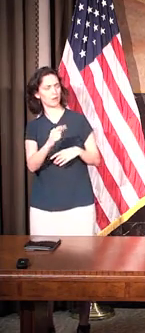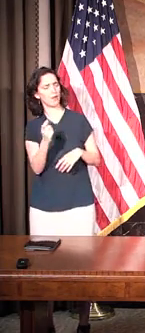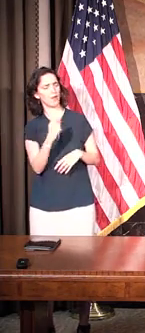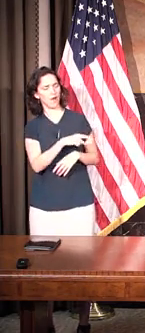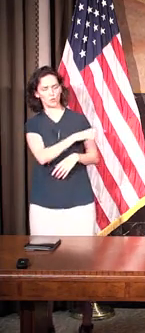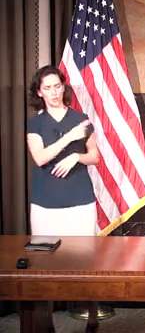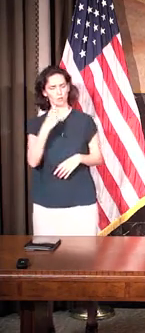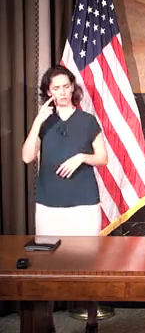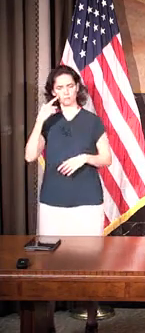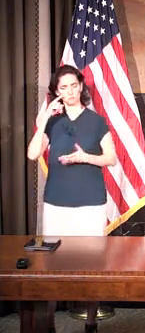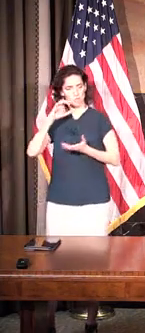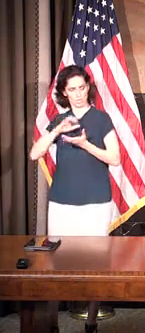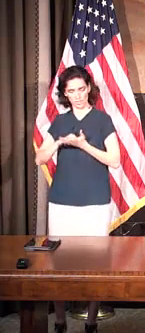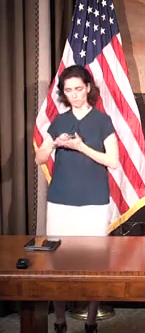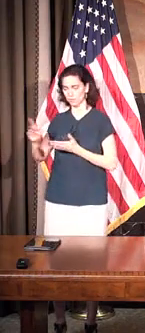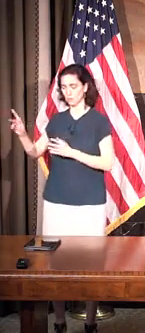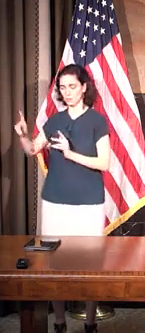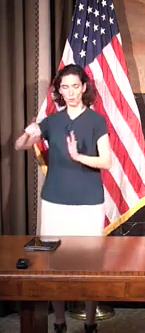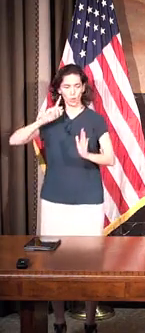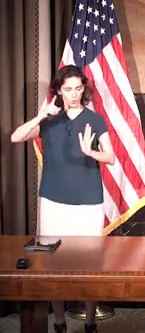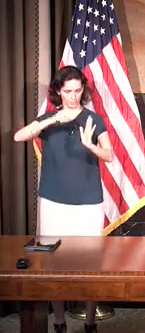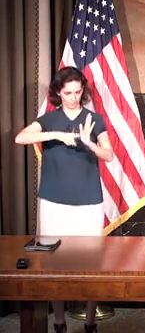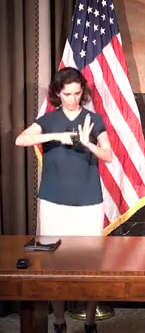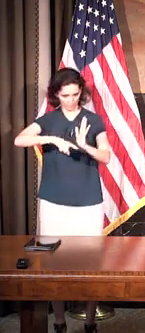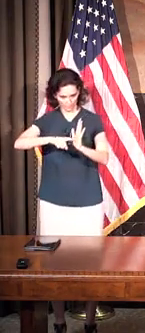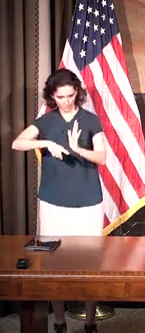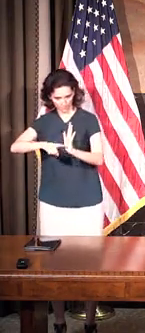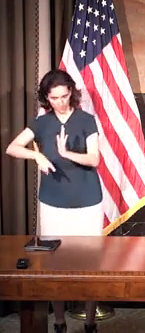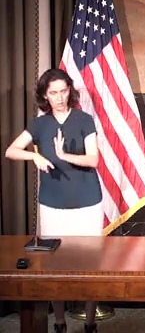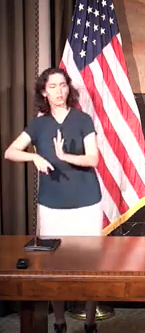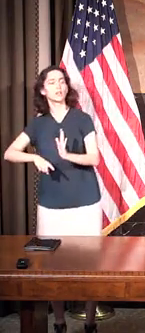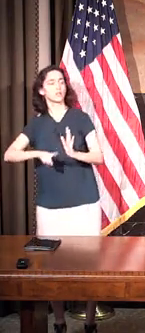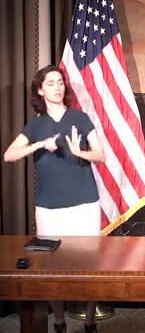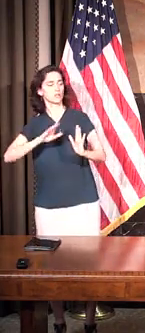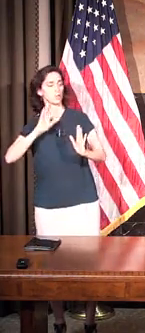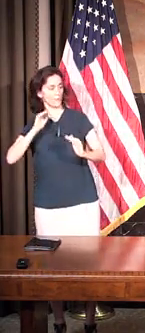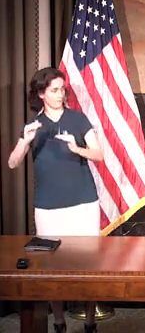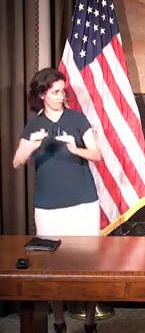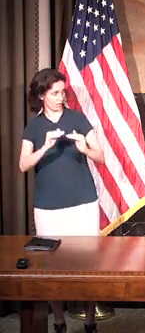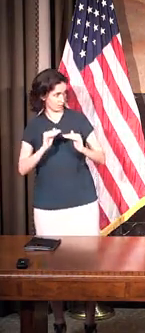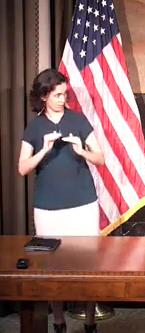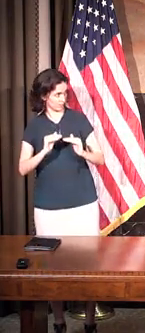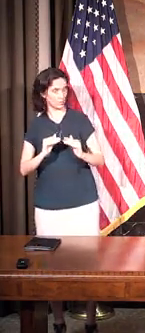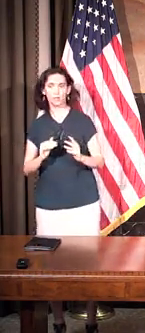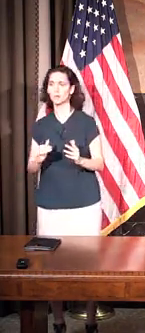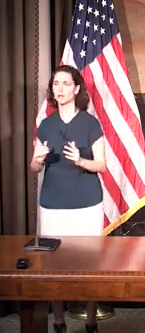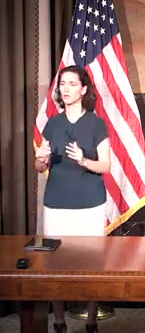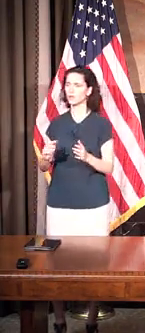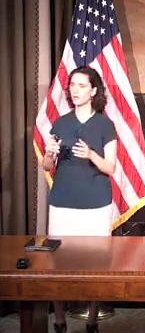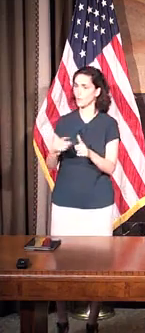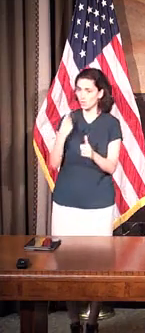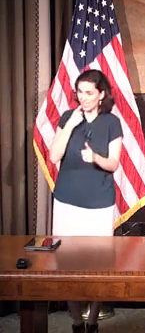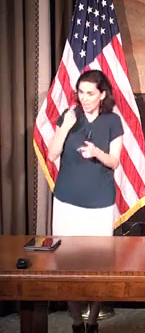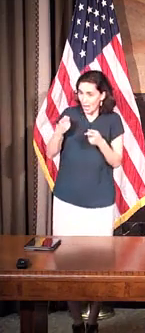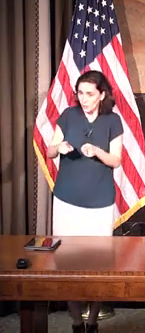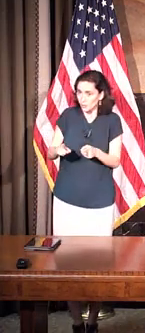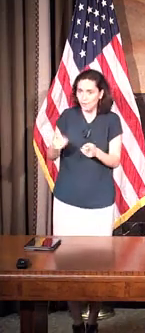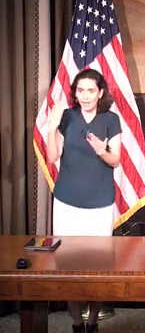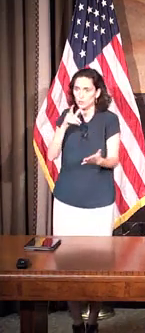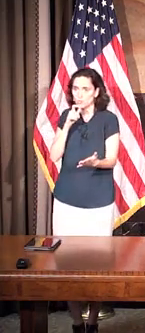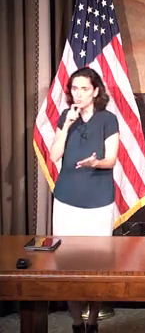the investigation will be completed and he will be treated fairly. First of all, it just happened. I'm not sure which